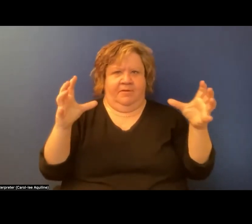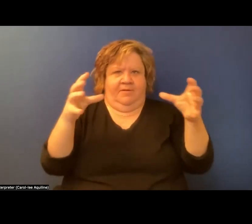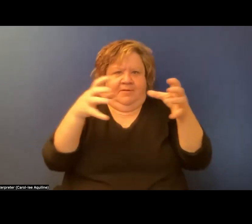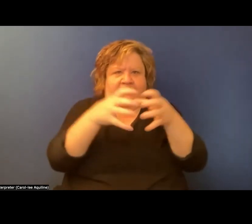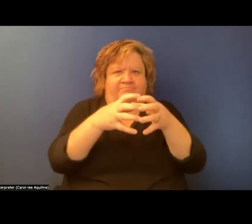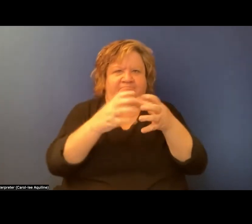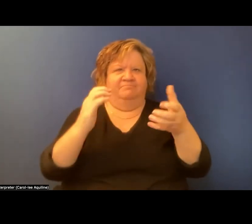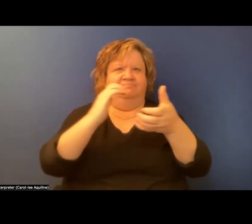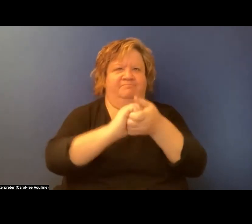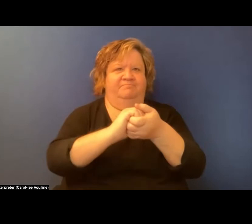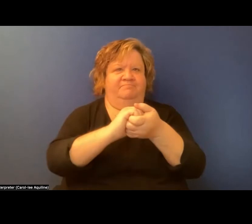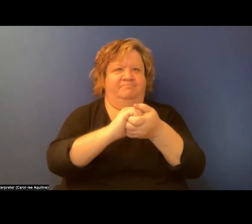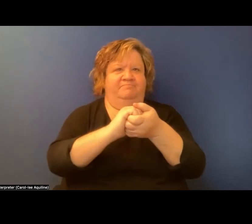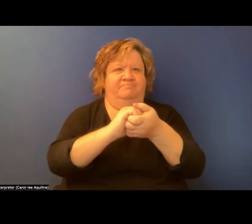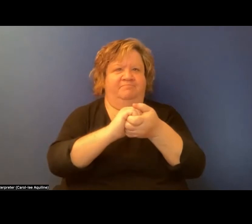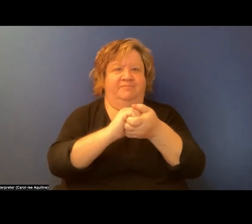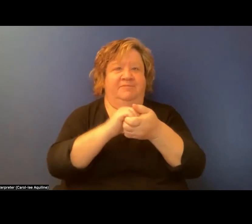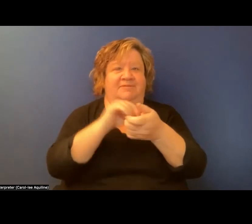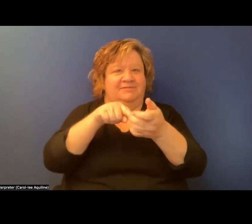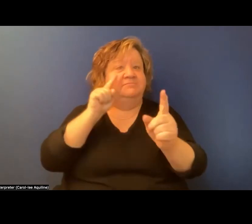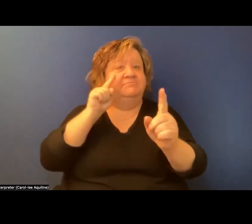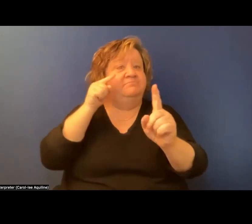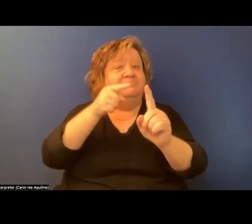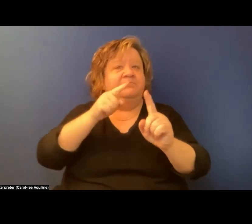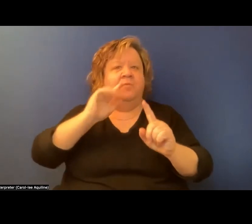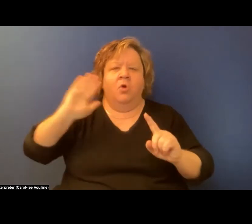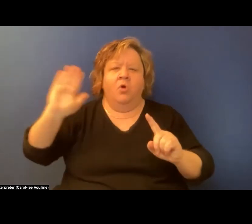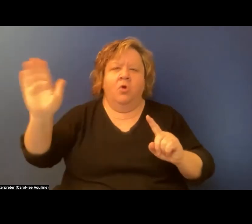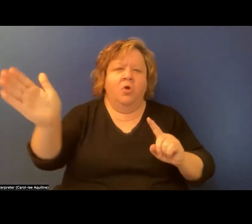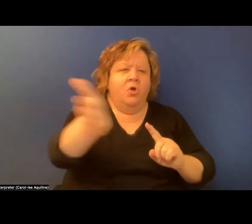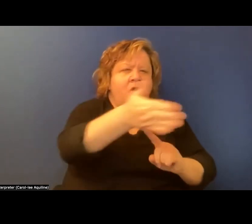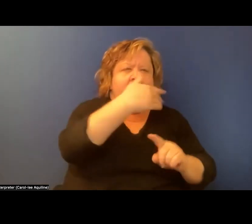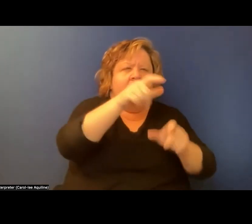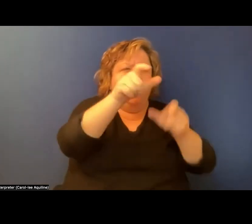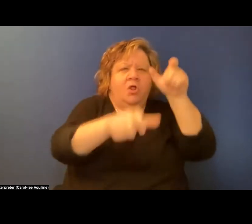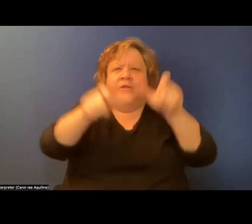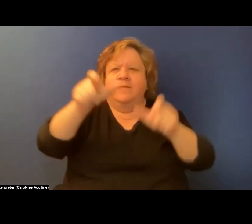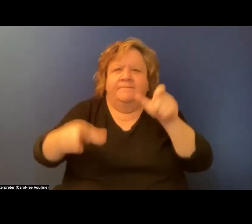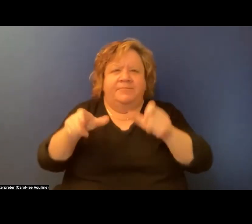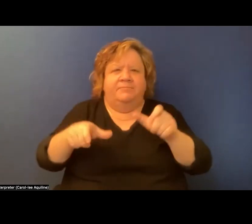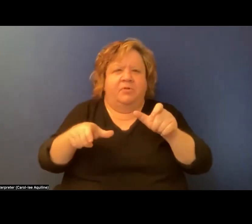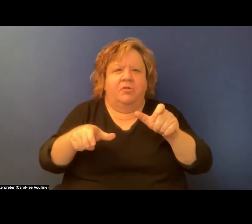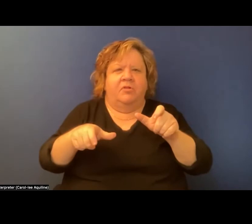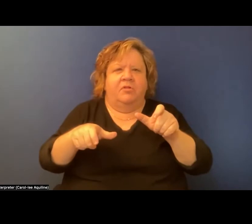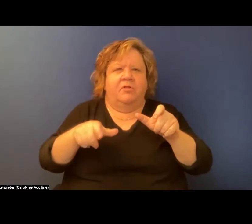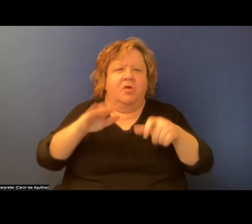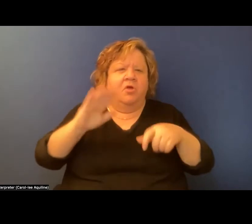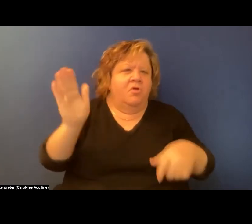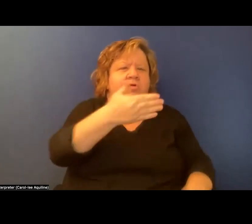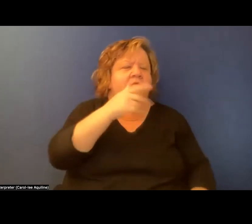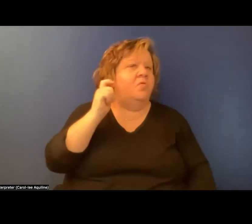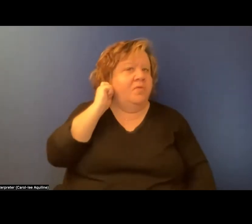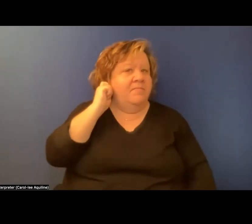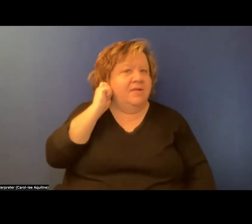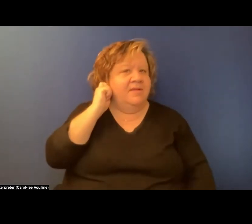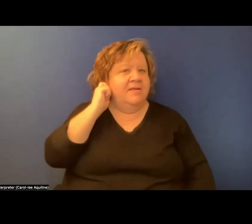are included. And when we talk about women with disabilities, of course, they sit at the intersection of being women and